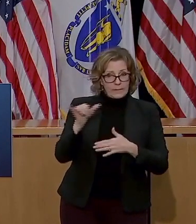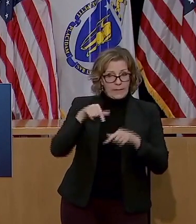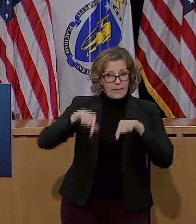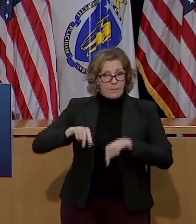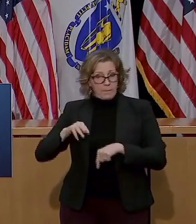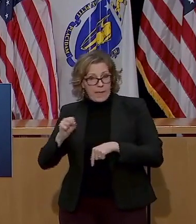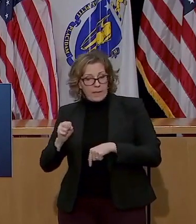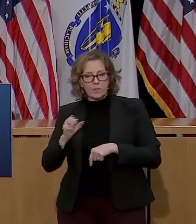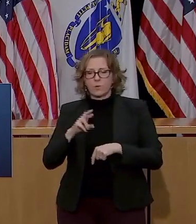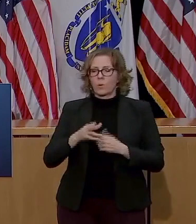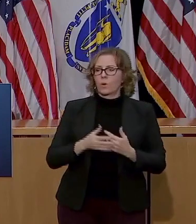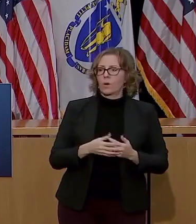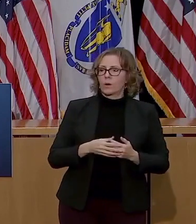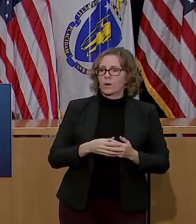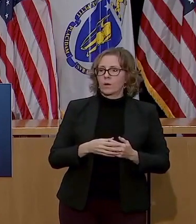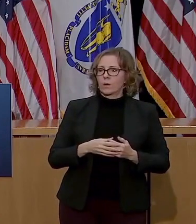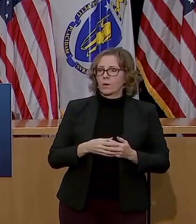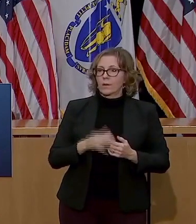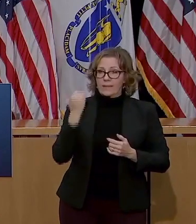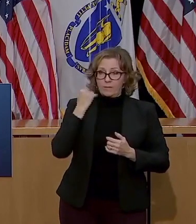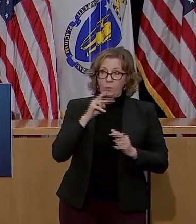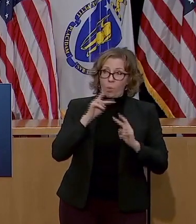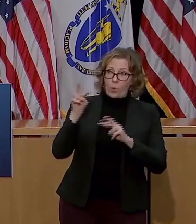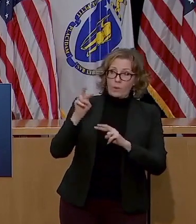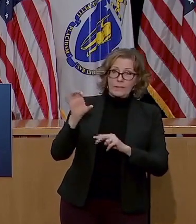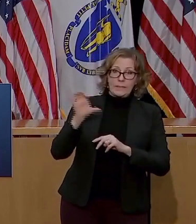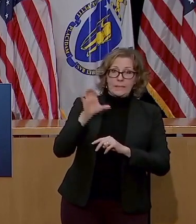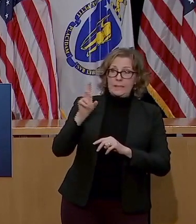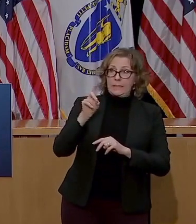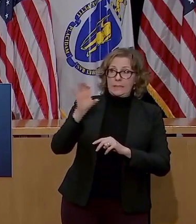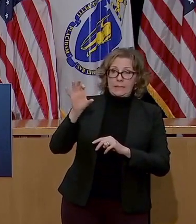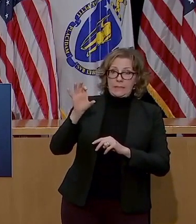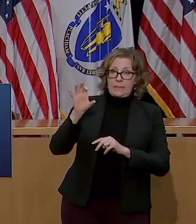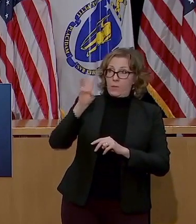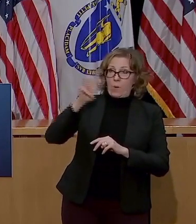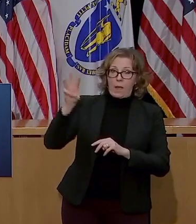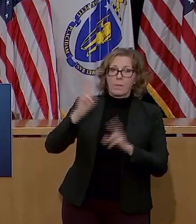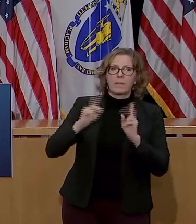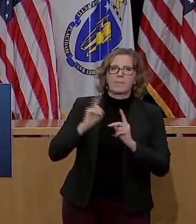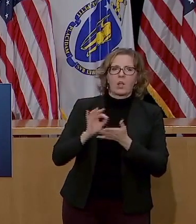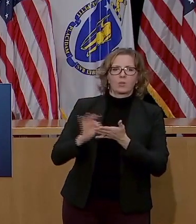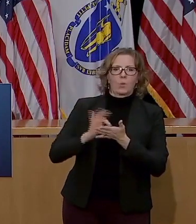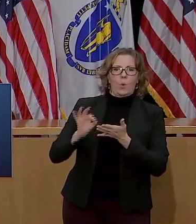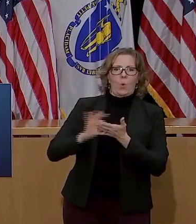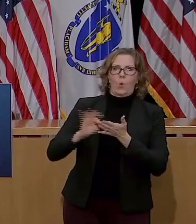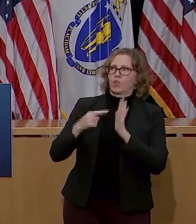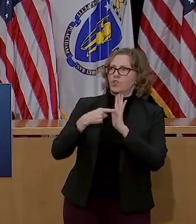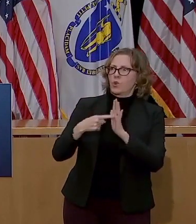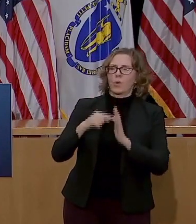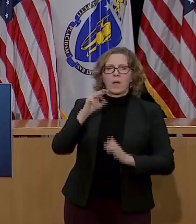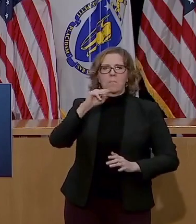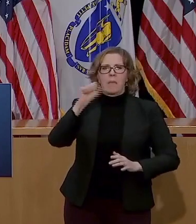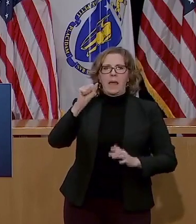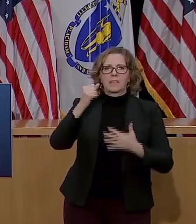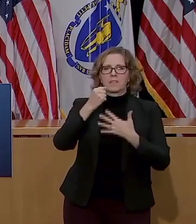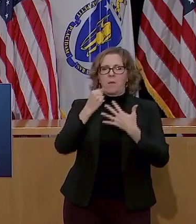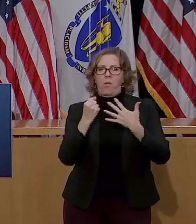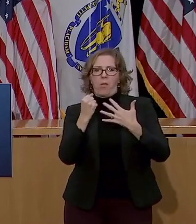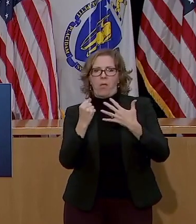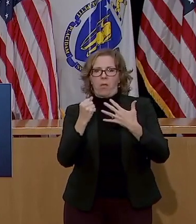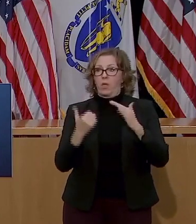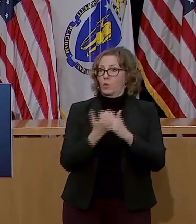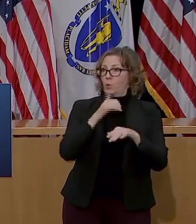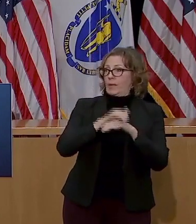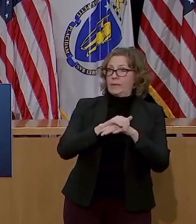workers. We've checked the CDC website. People are keeping score. Massachusetts lags the rest of the New England states and New York,